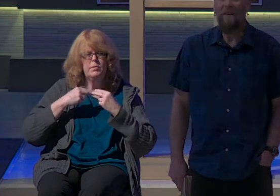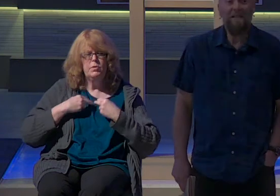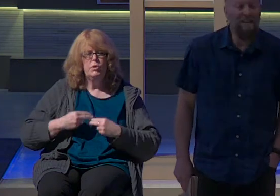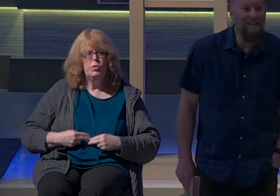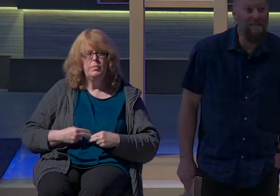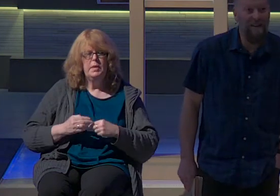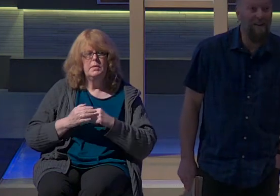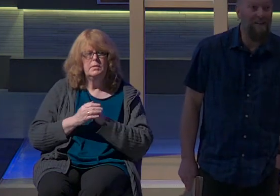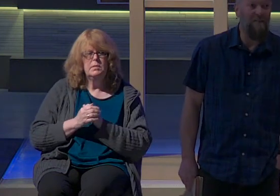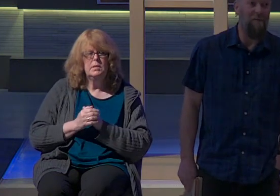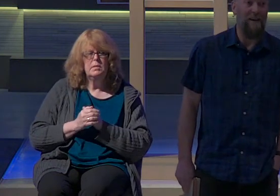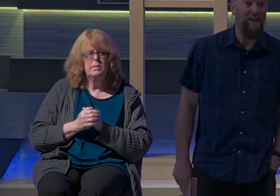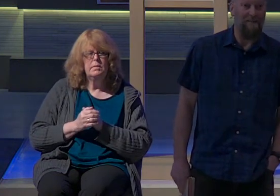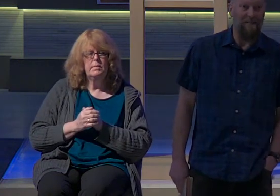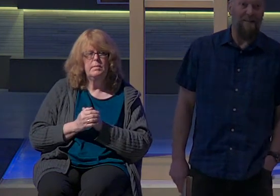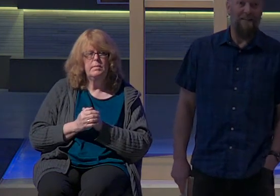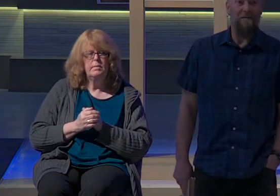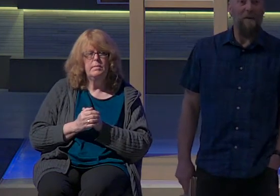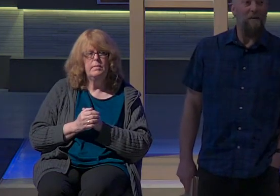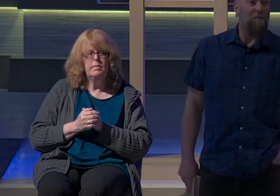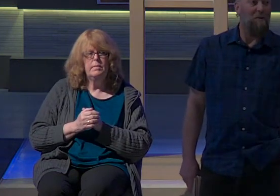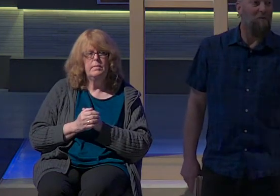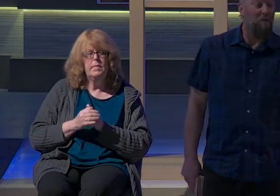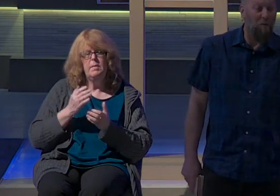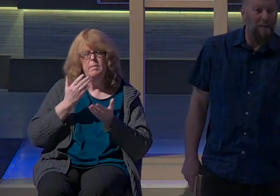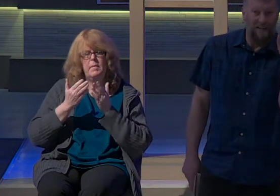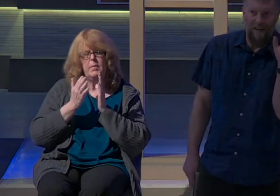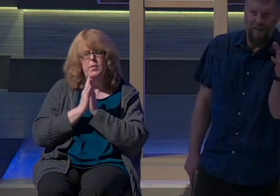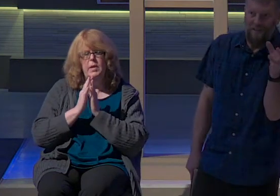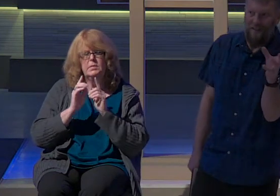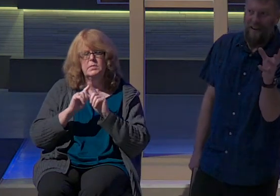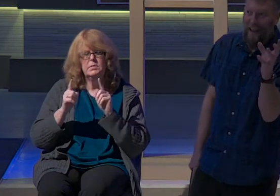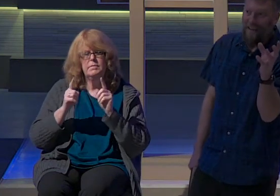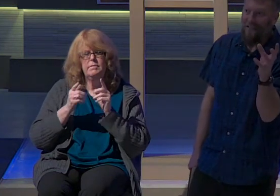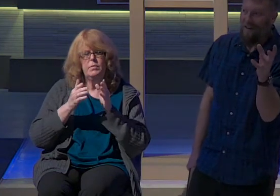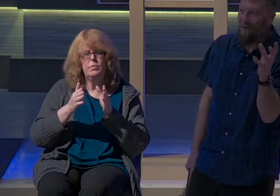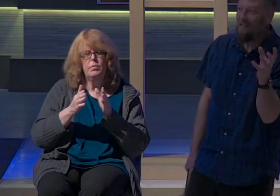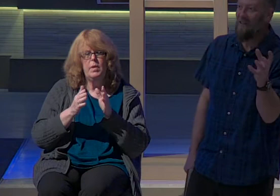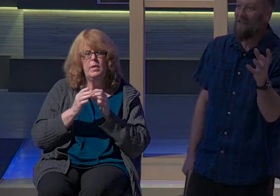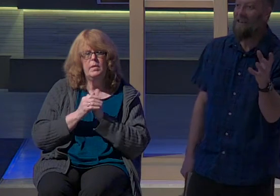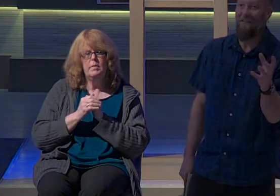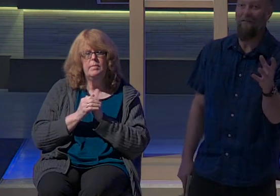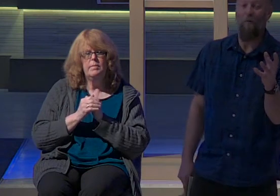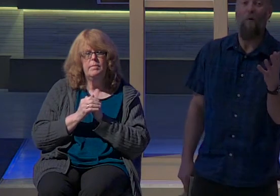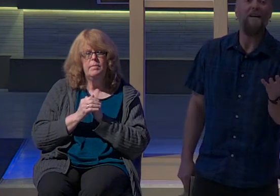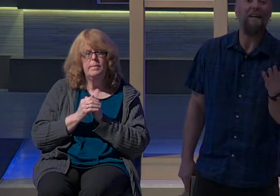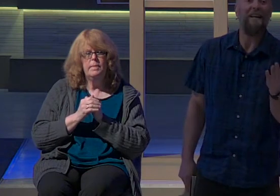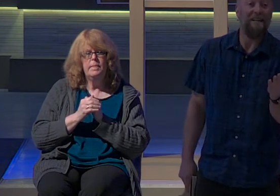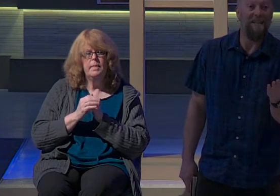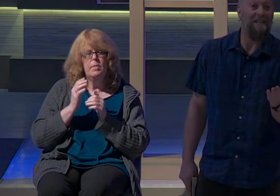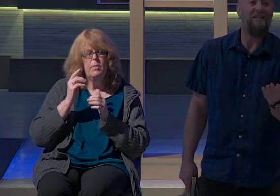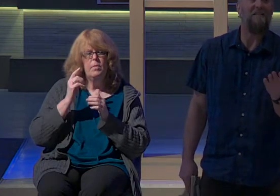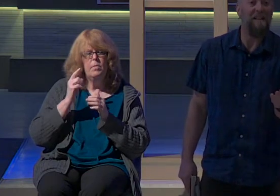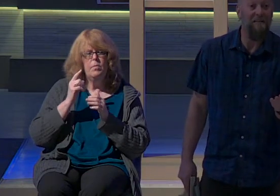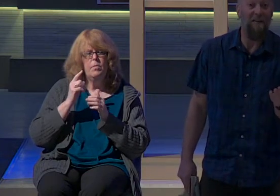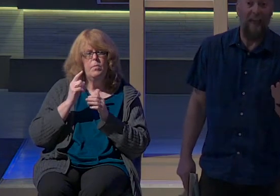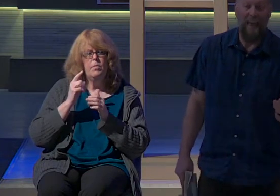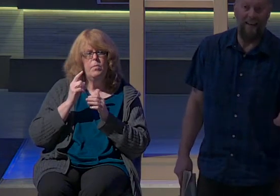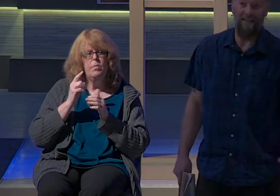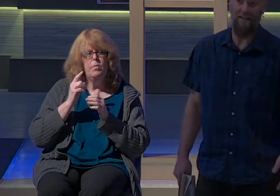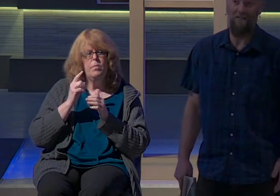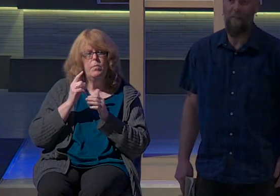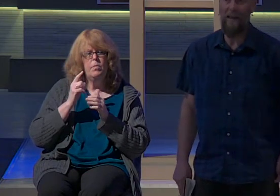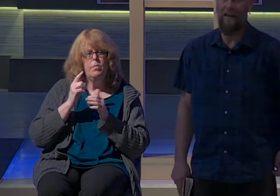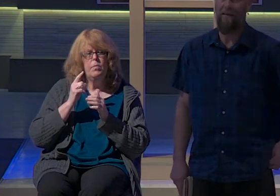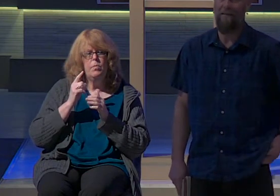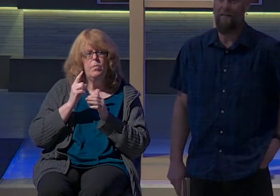Let me ask it in a slightly different way that maybe will resonate with a certain answer I want you to think of. What is the chief